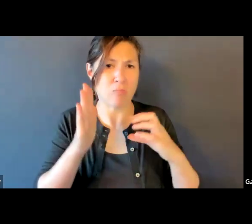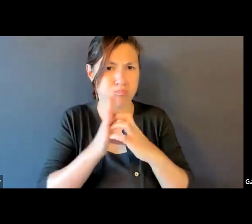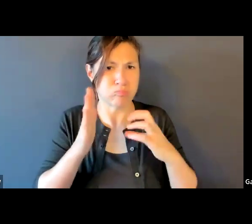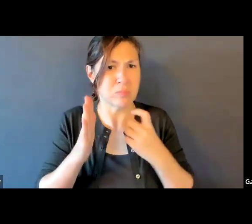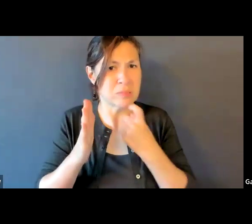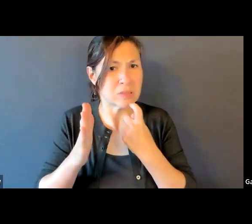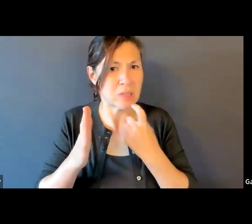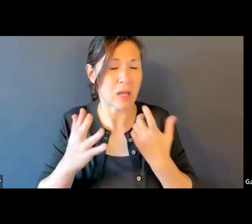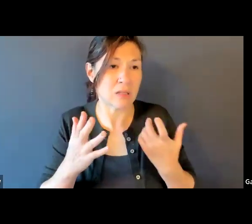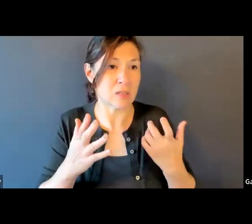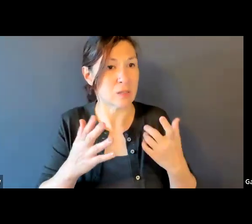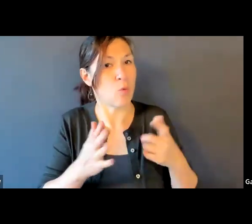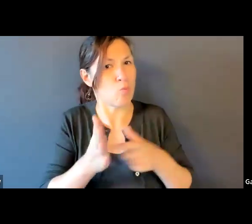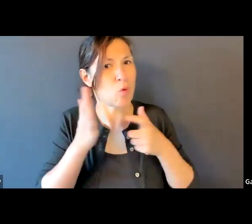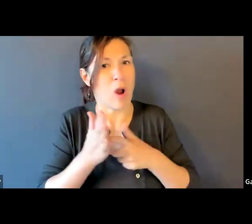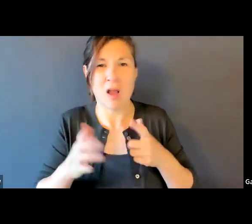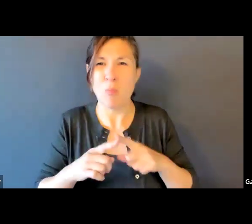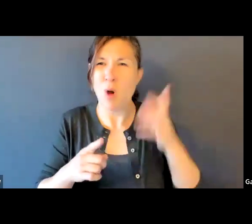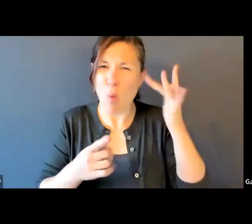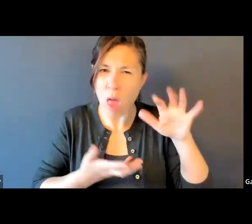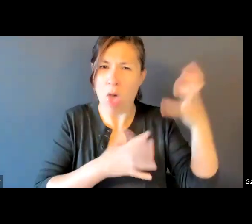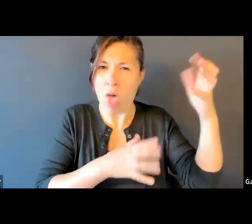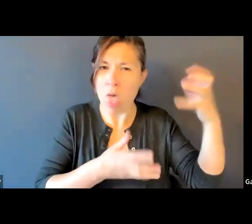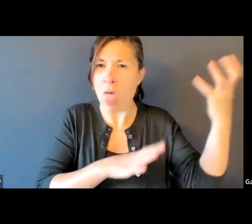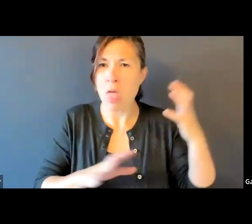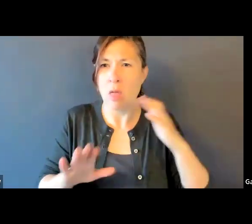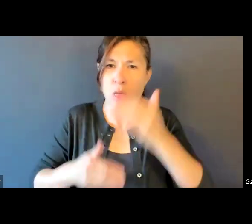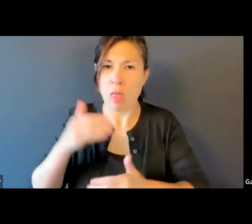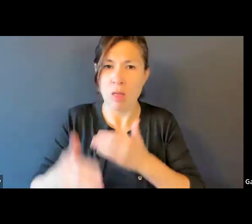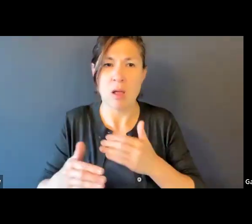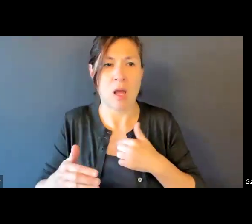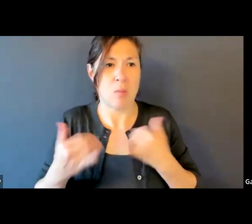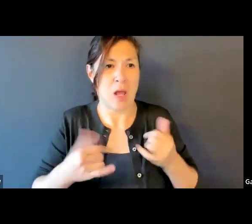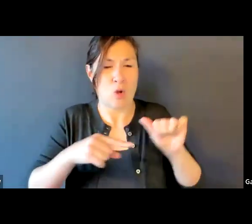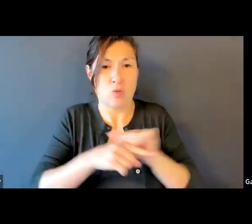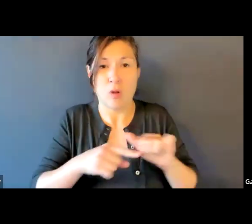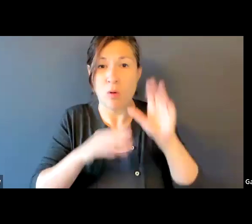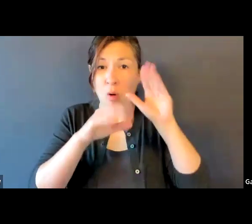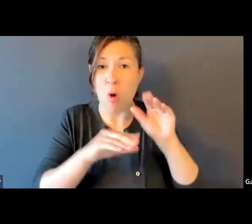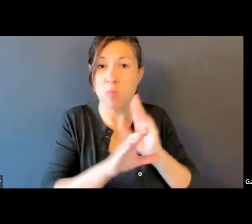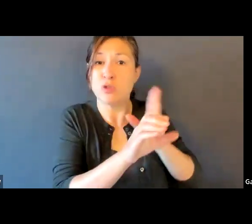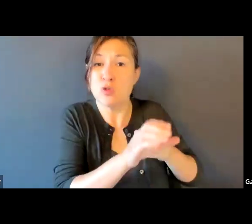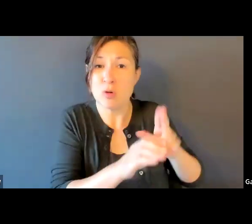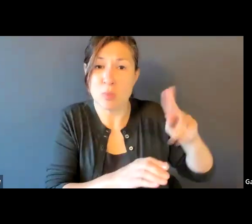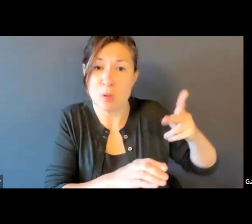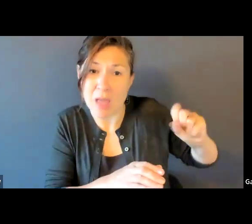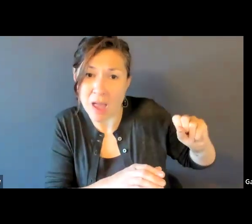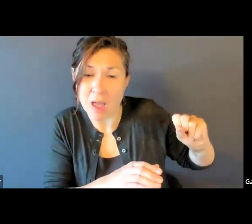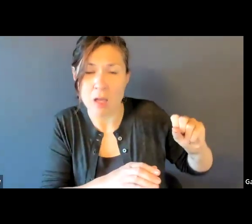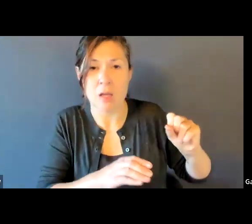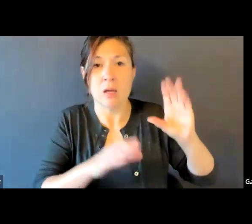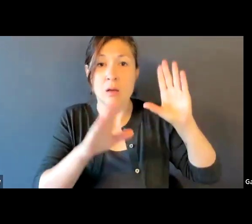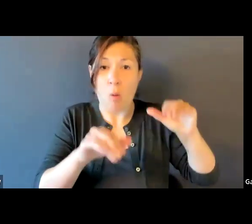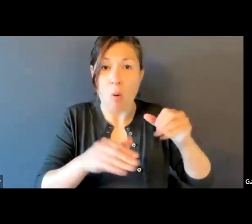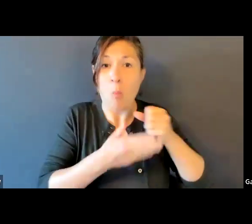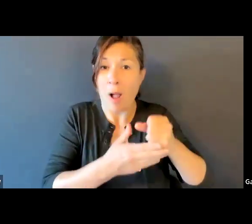to go to so many disruptions in the routine? I'm now in training to hopefully join the BPS force and help resolve the delays. But now that I